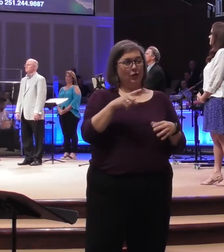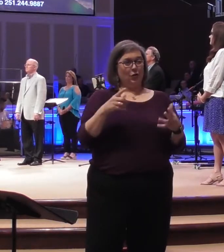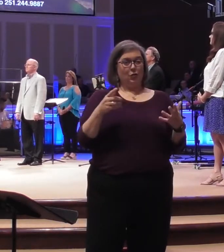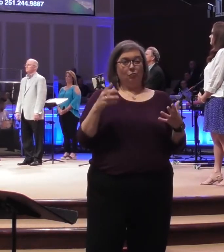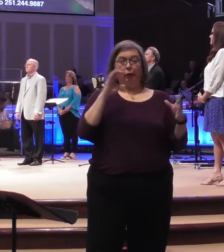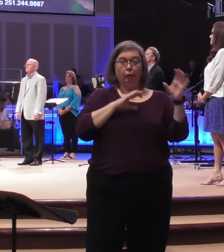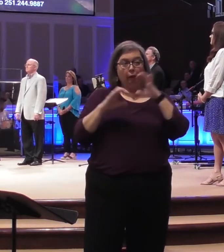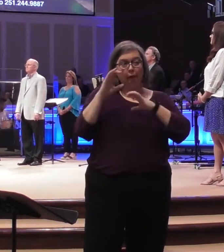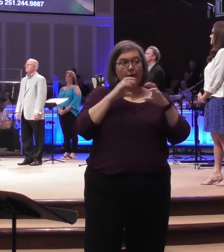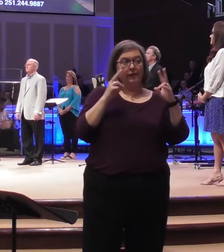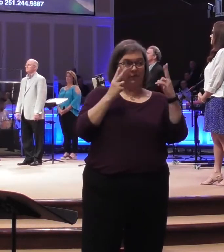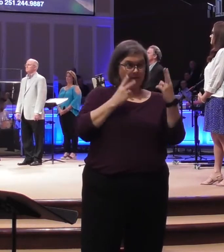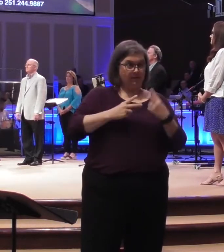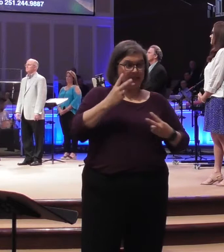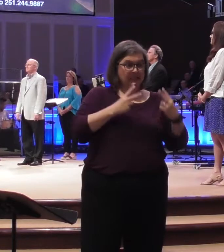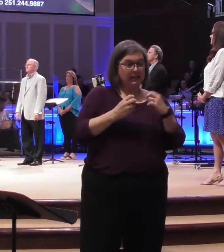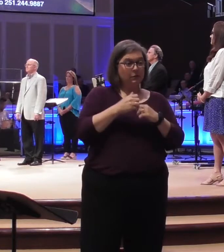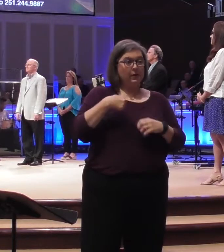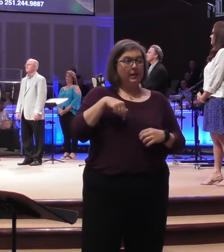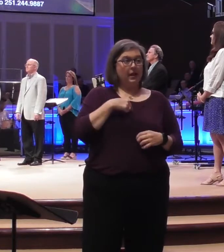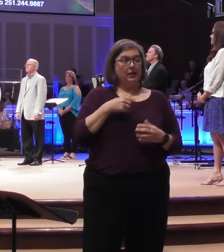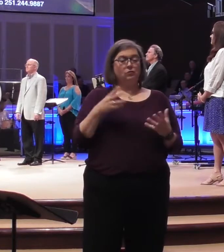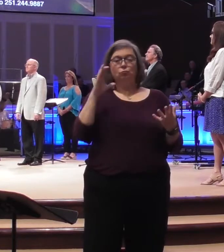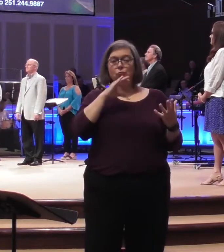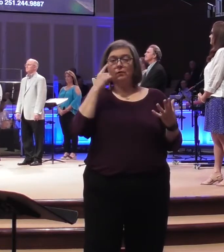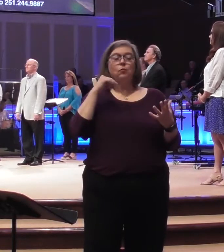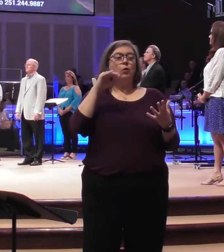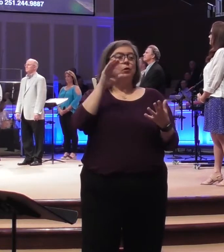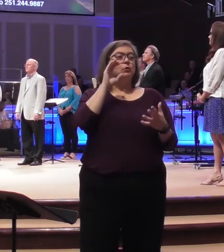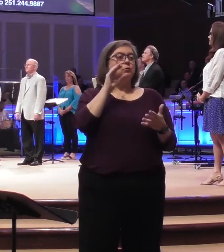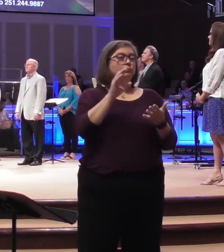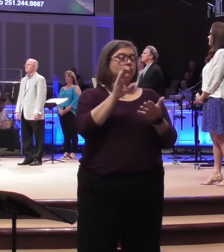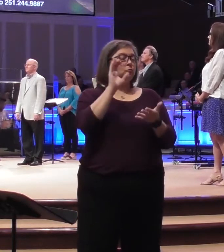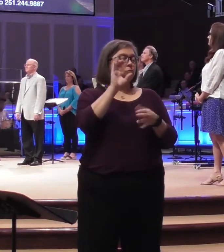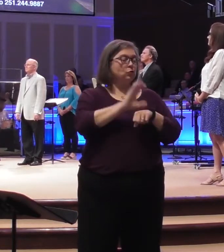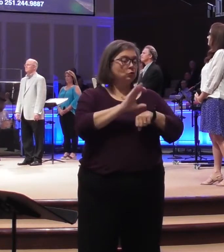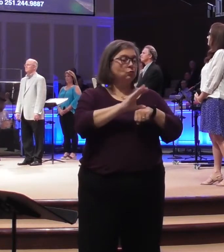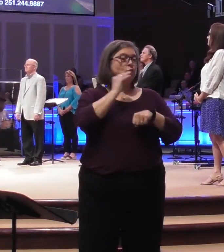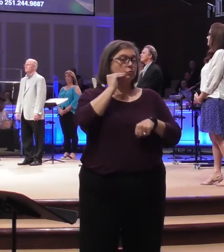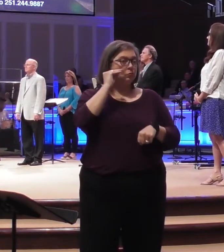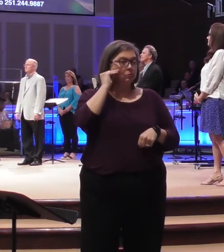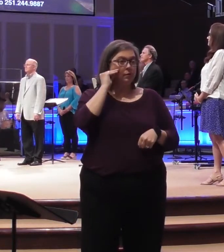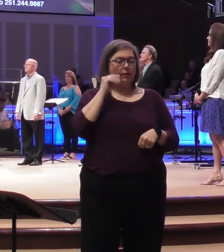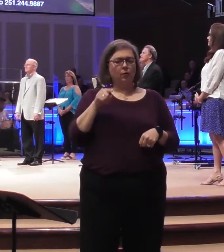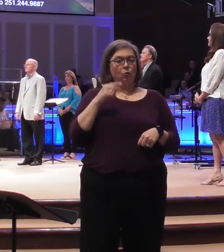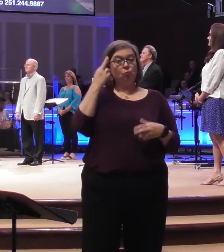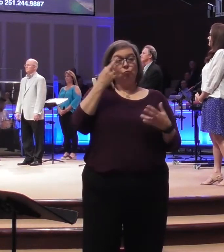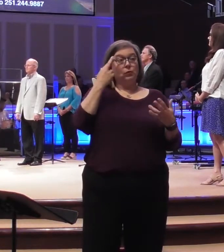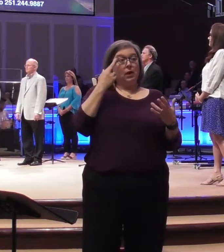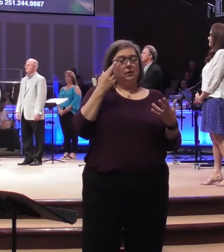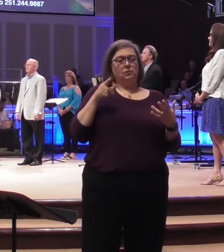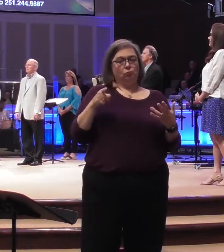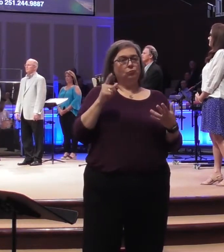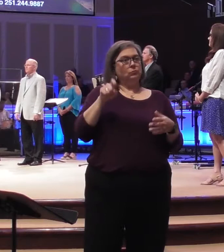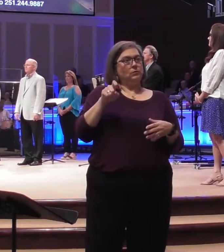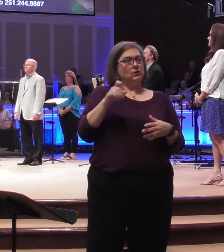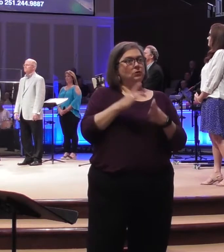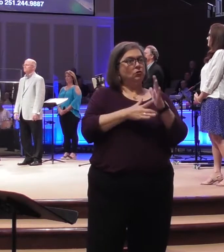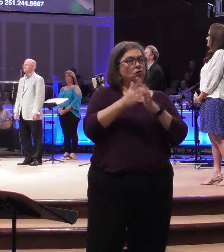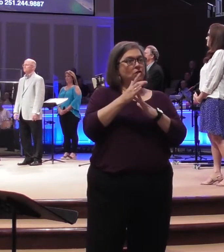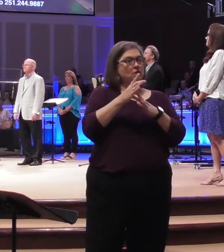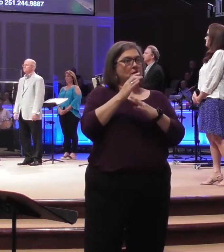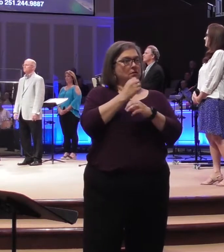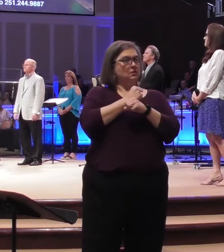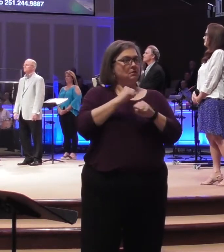for a church family to call home and you want to become a member, or maybe today is a day you realize your need for Jesus Christ in your life, that you need your